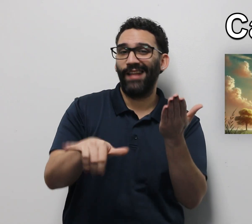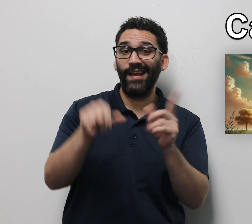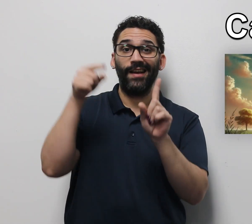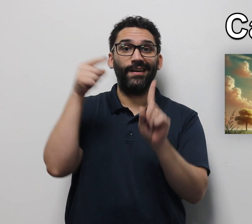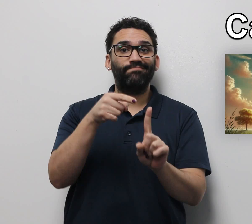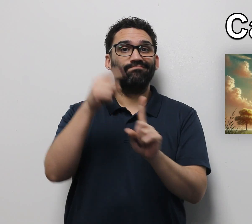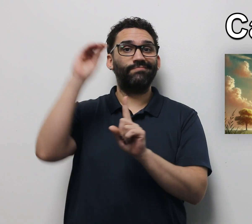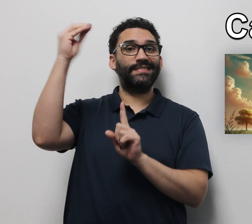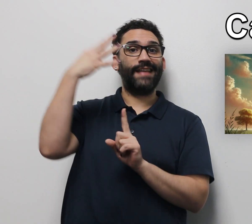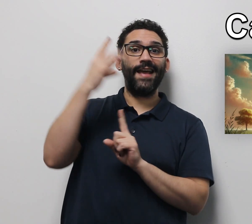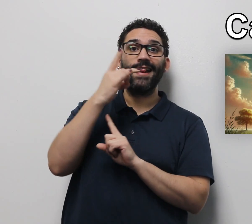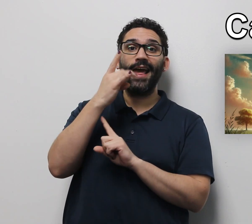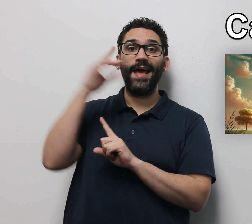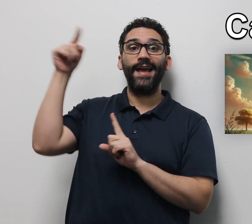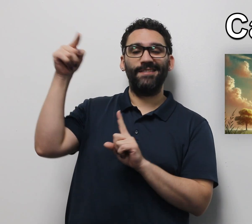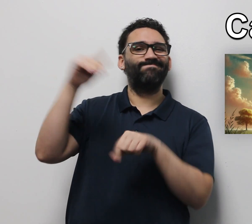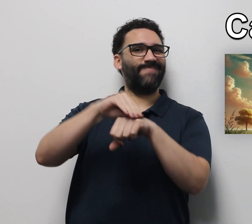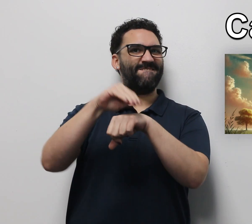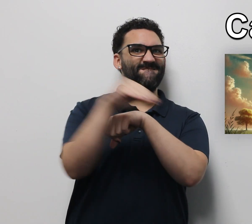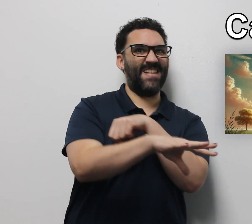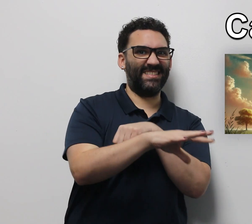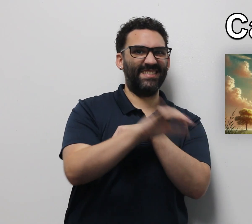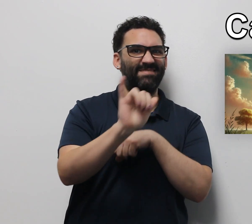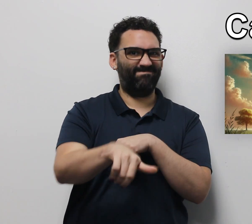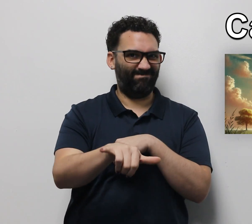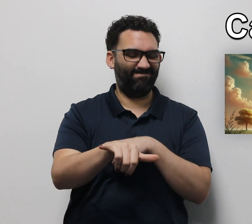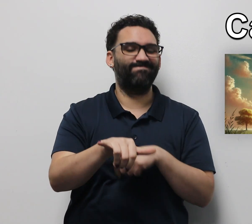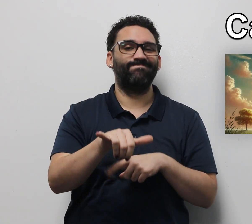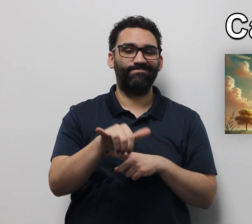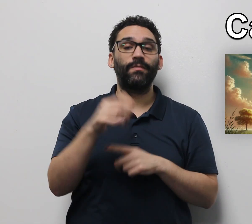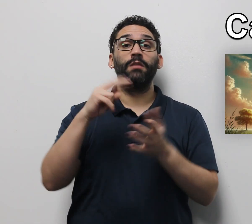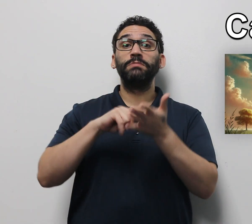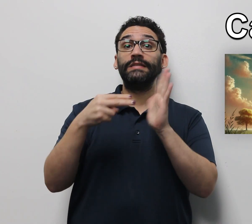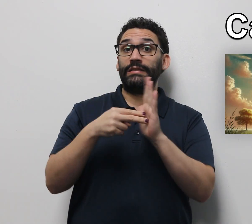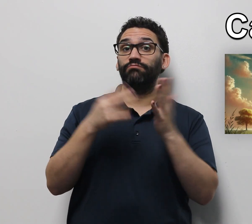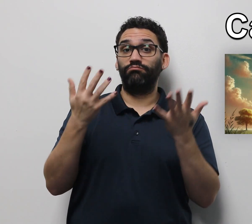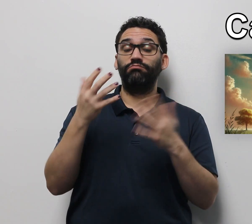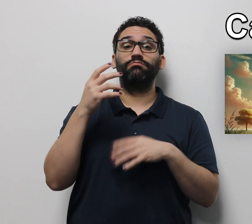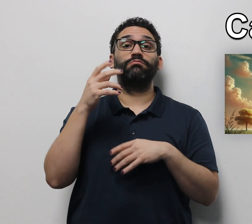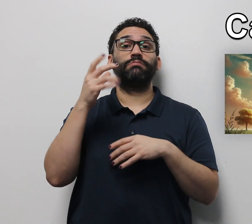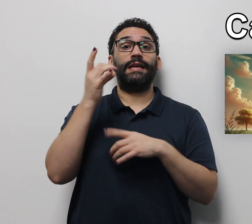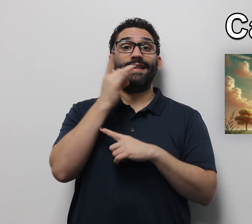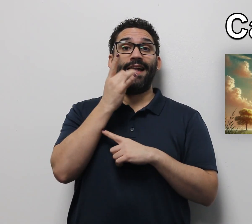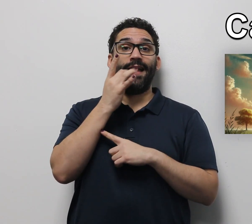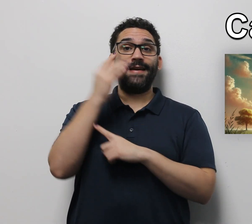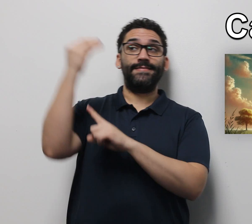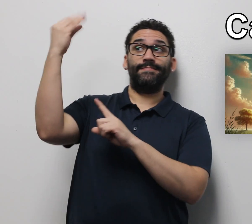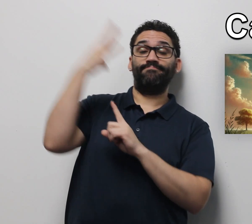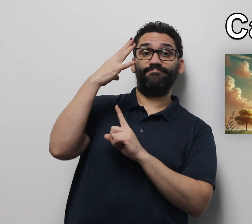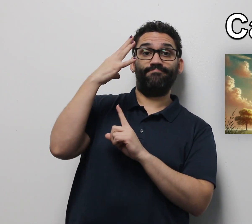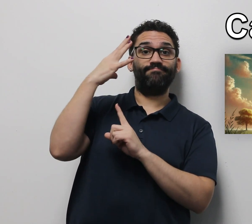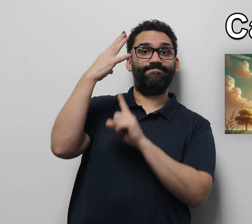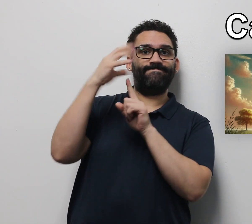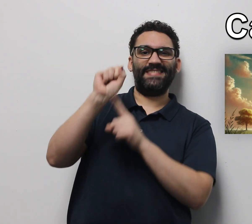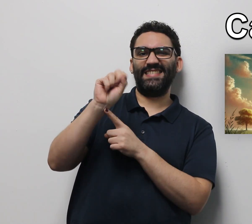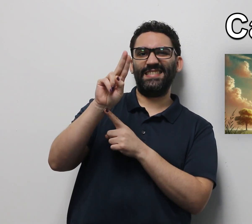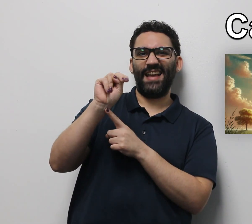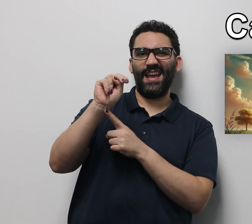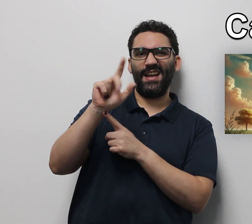Research suggests that sunlight is a big factor in all of this, meaning that sunlight carries and